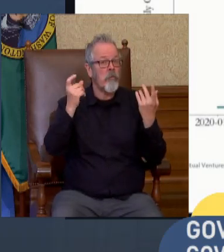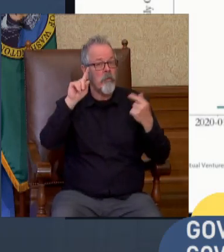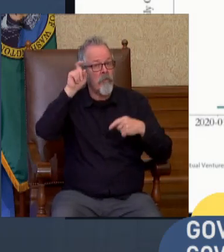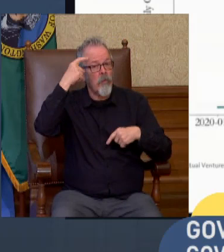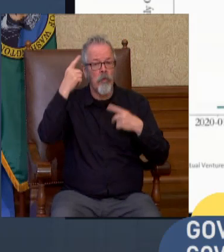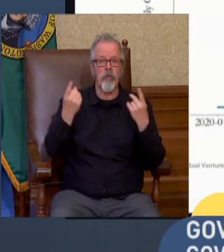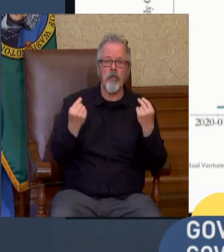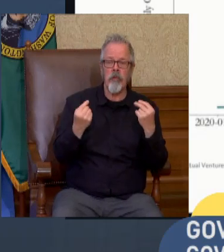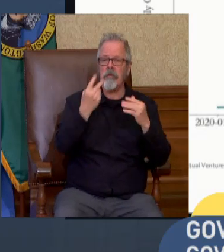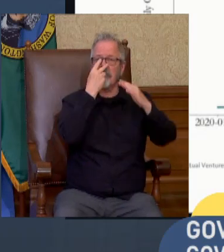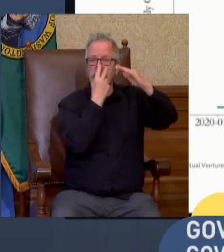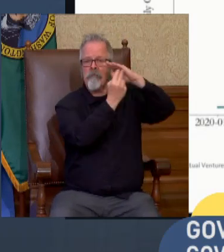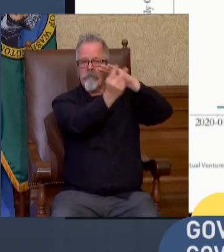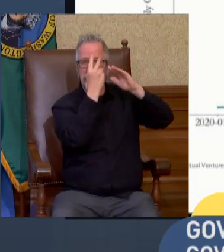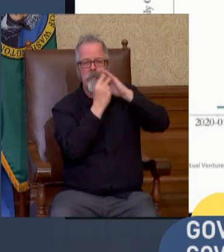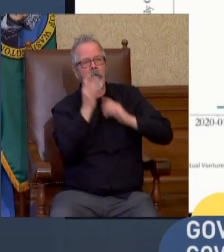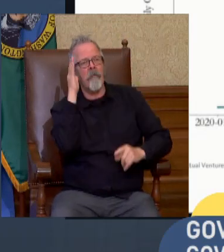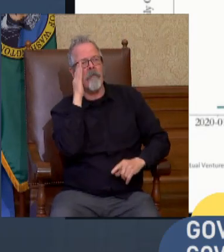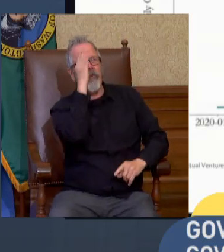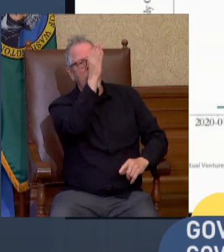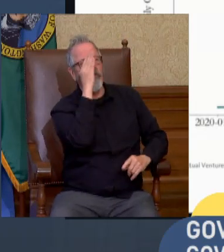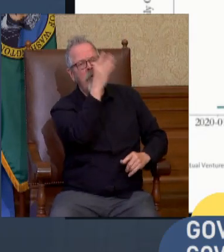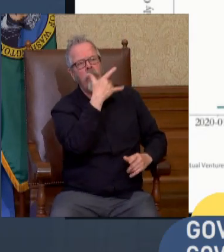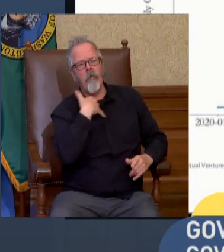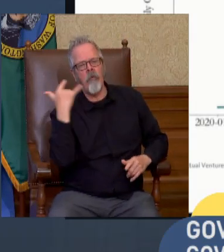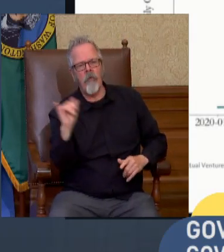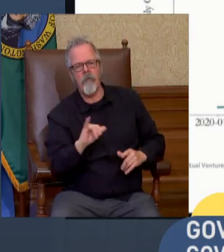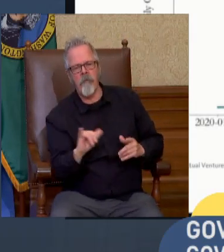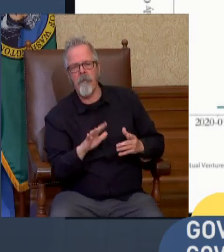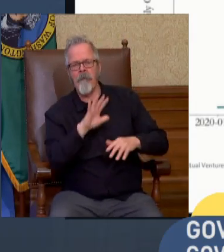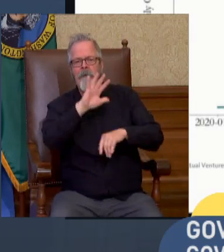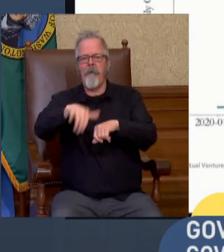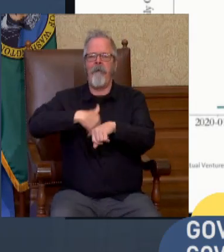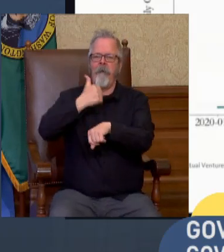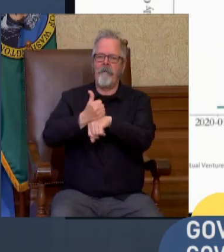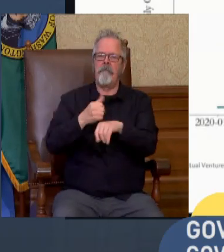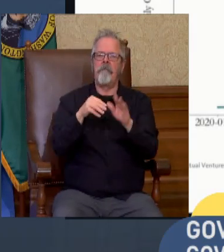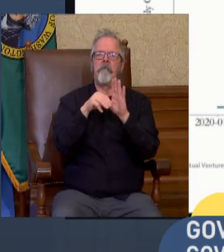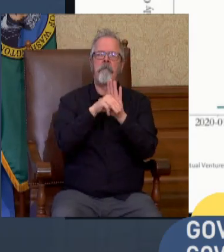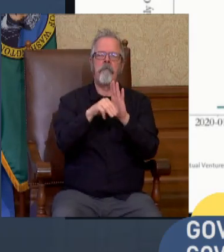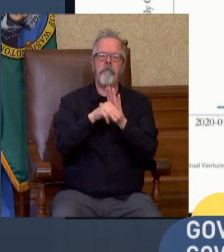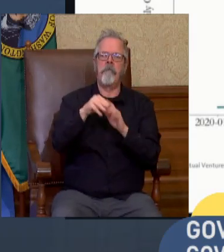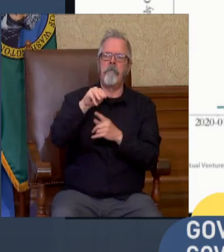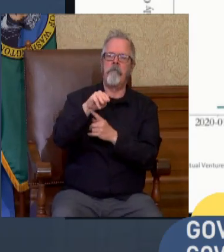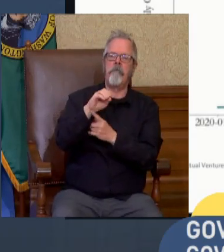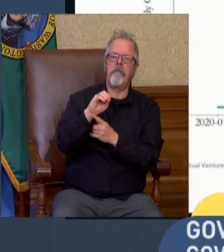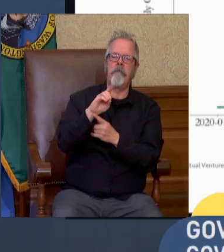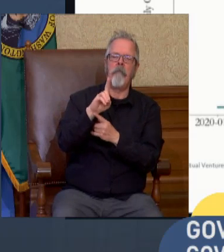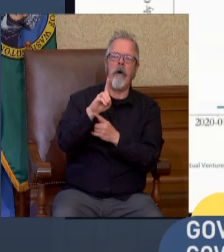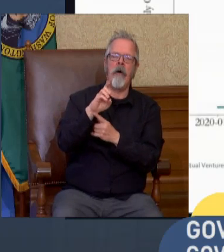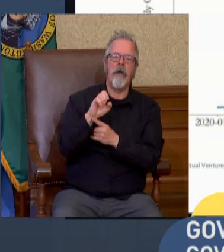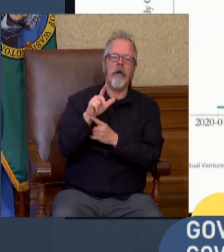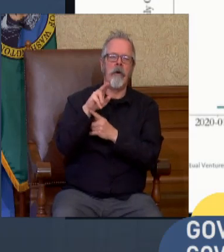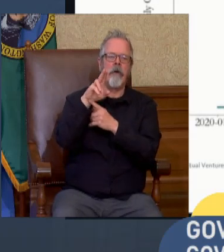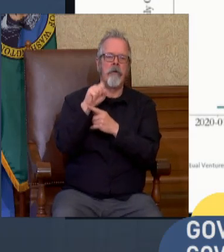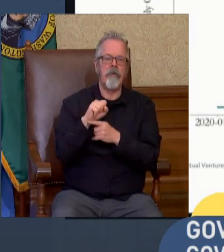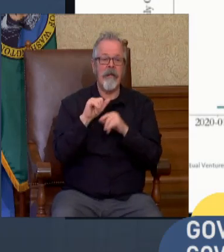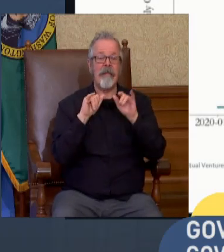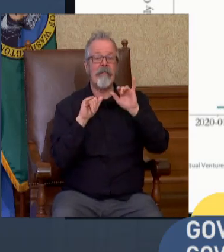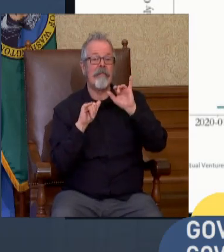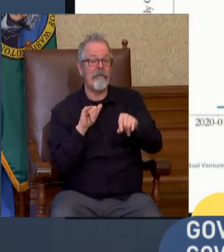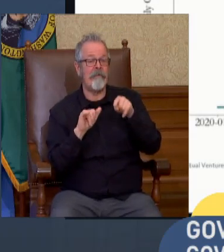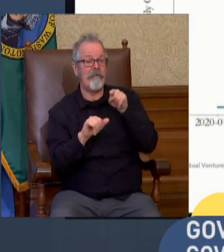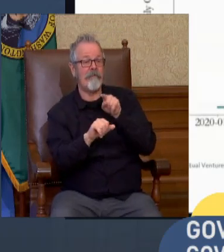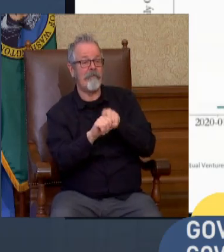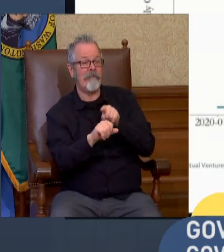world. These are folks who look at the daily data and plug it into their algorithms. They make certain assumptions about the course